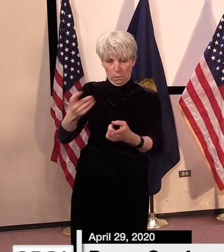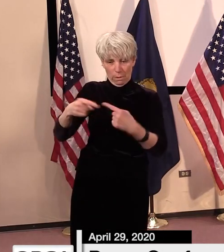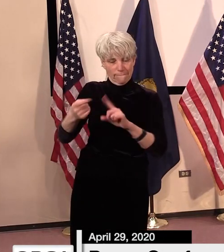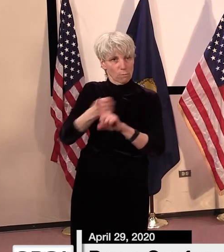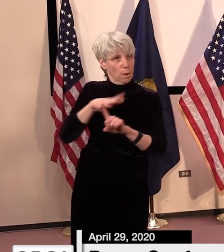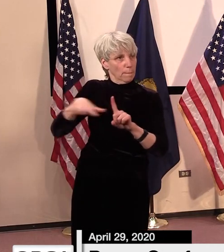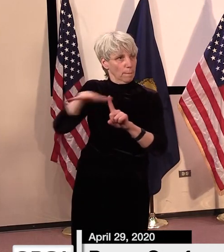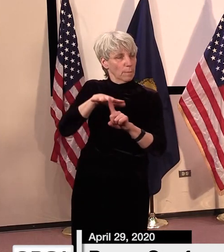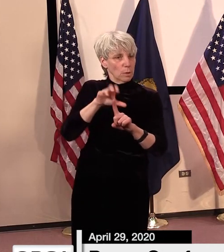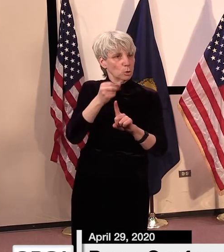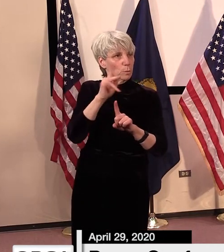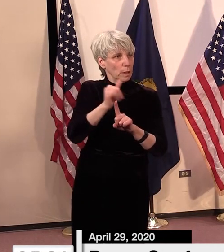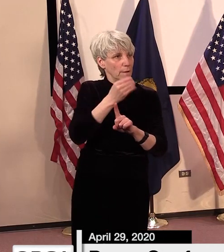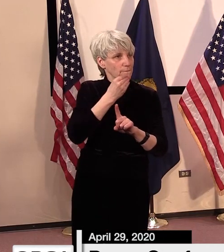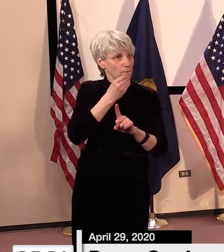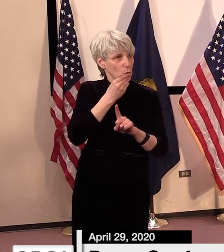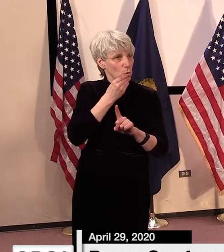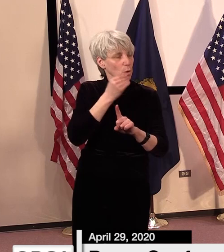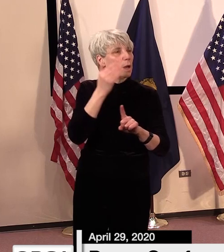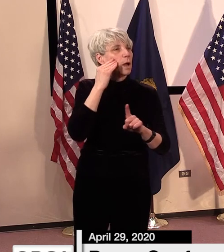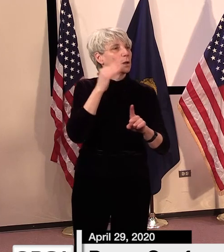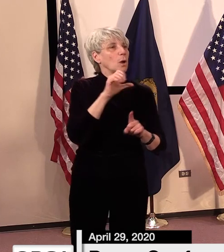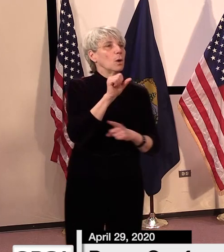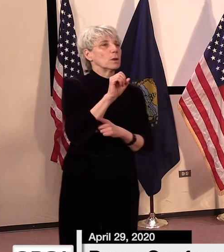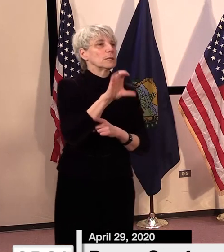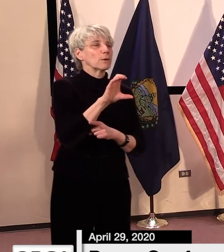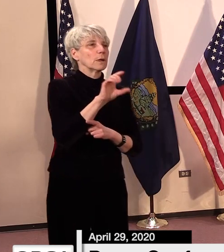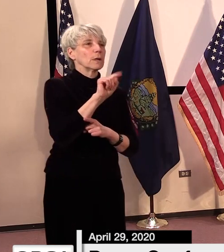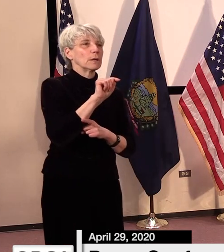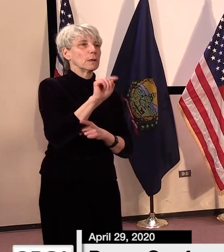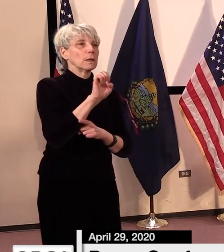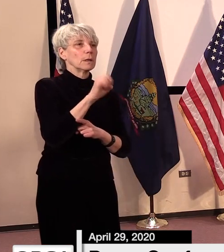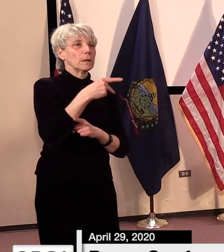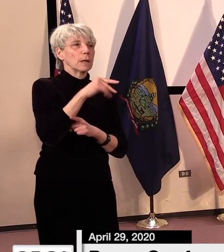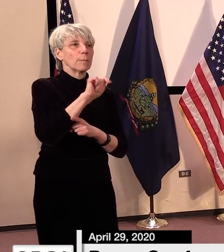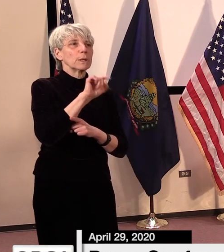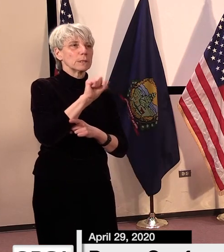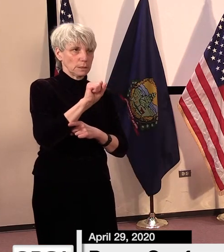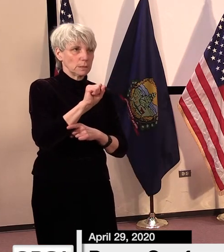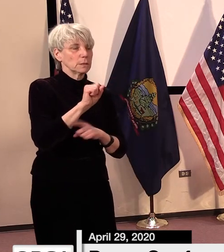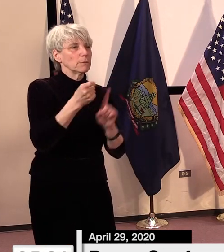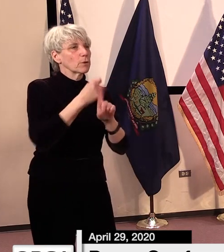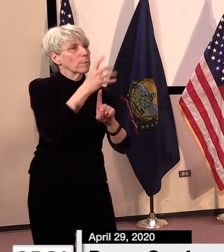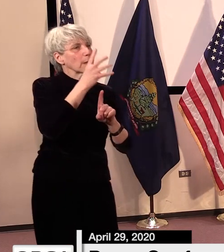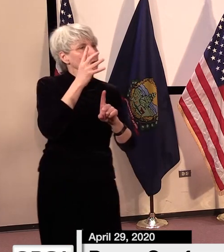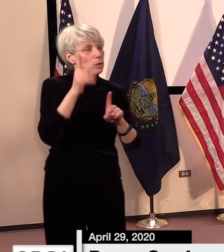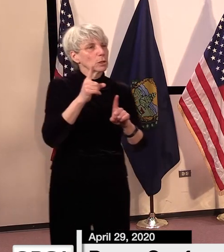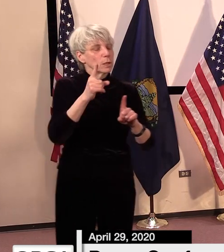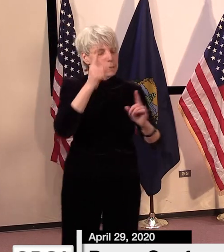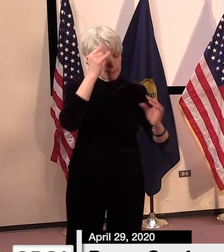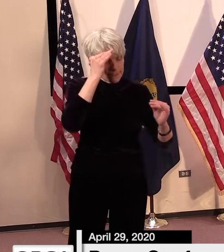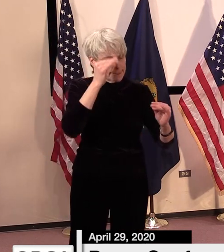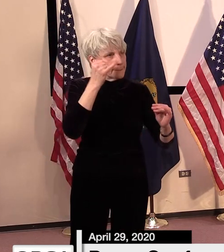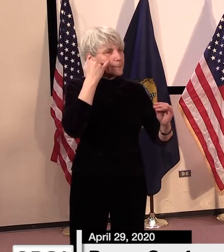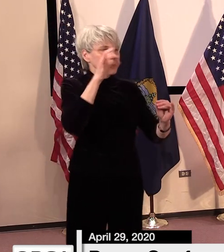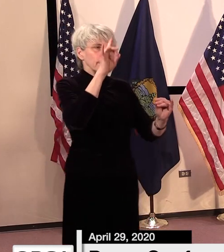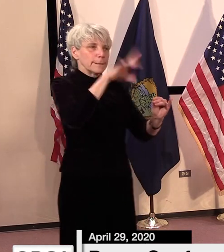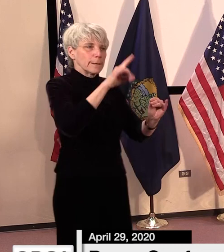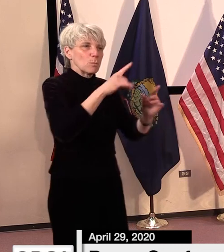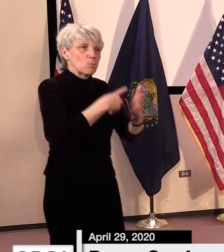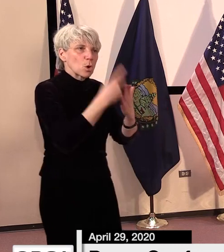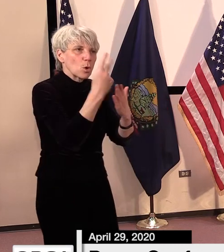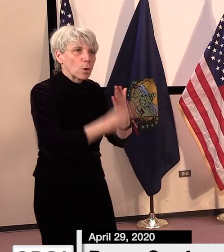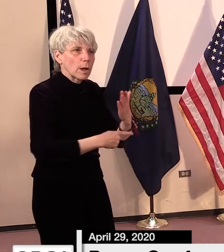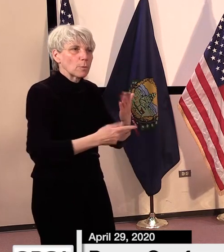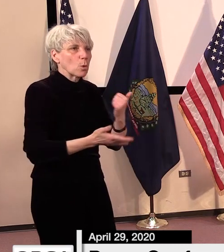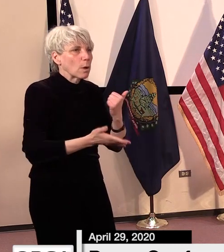Secretary Tebbets has been talking with us about some type of program that might provide relief and something we